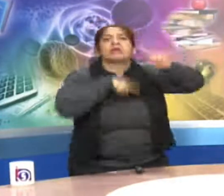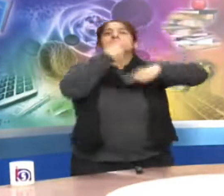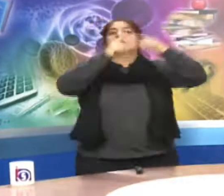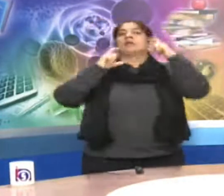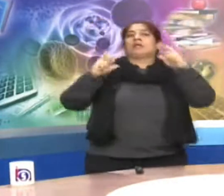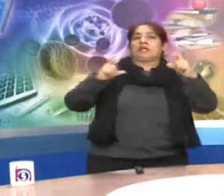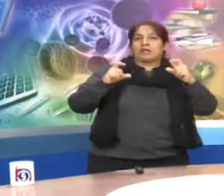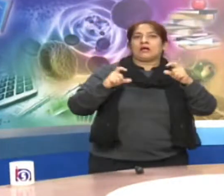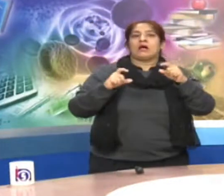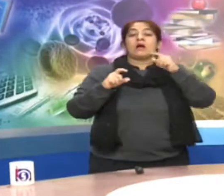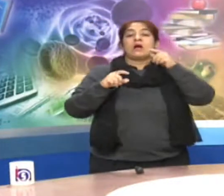is important.